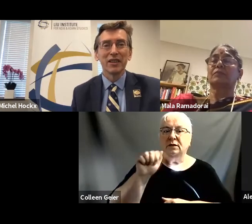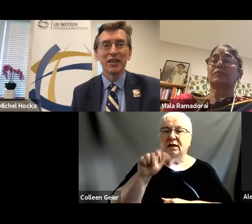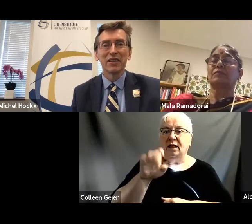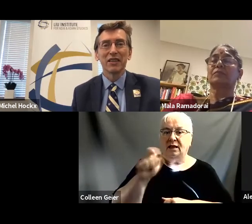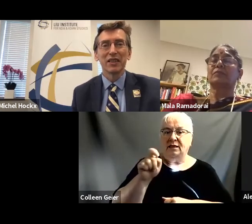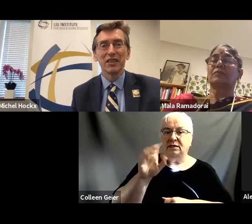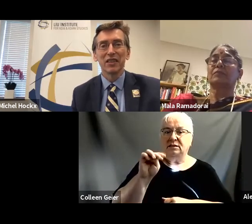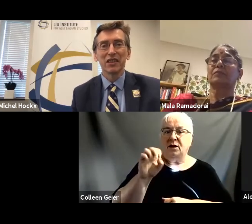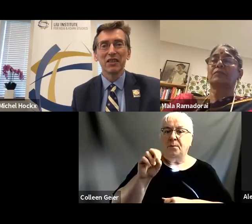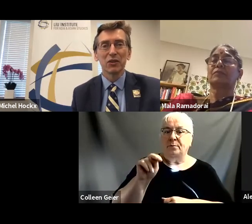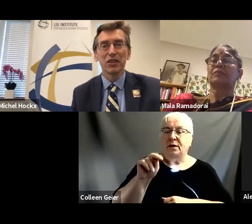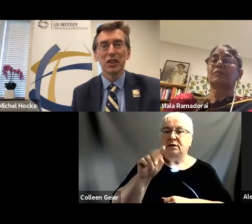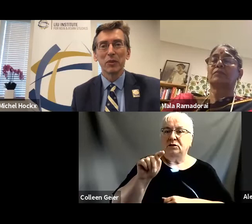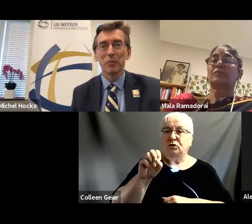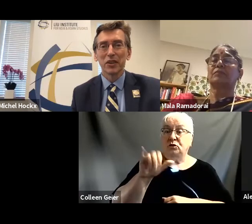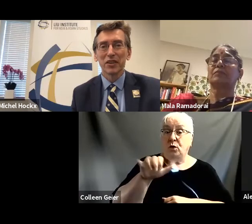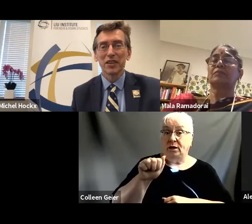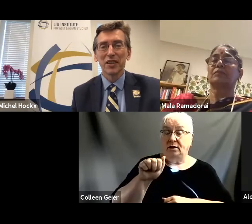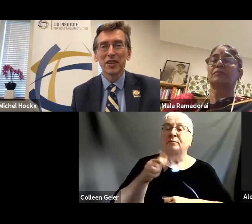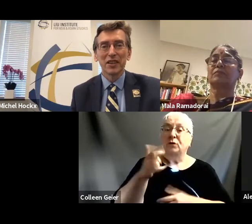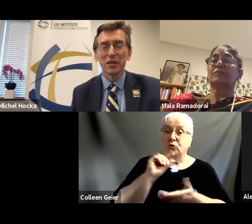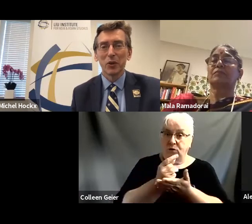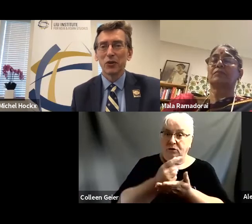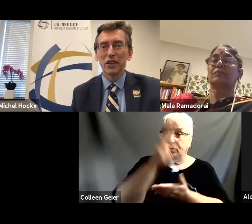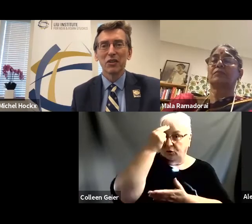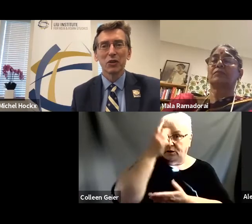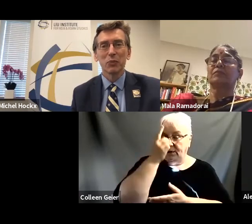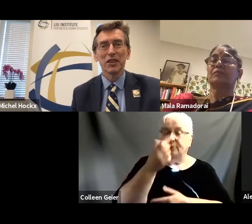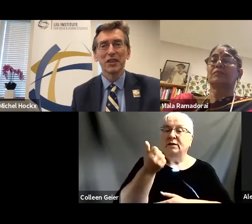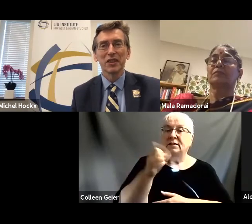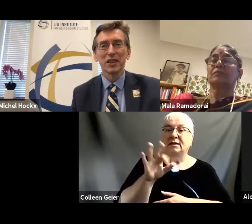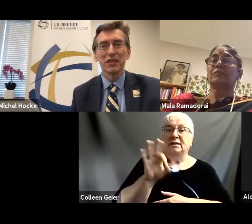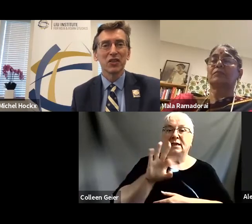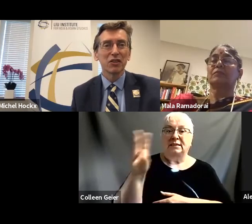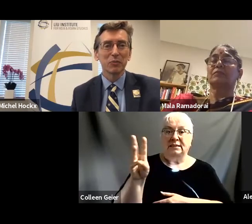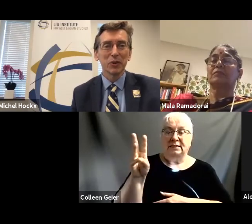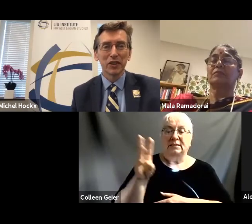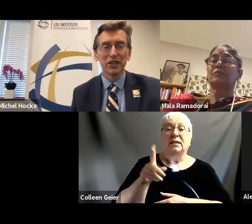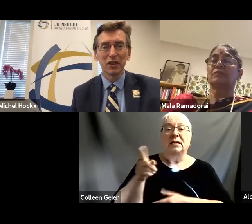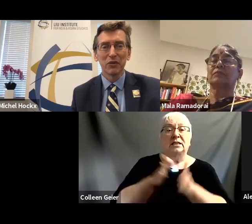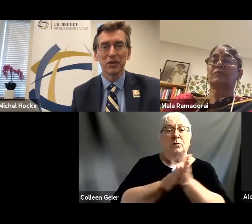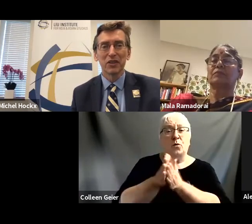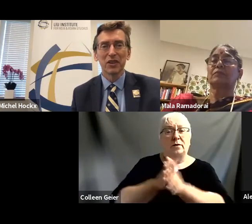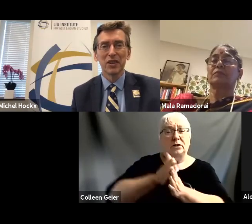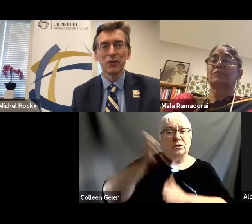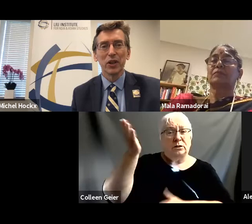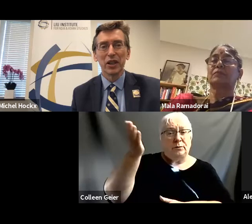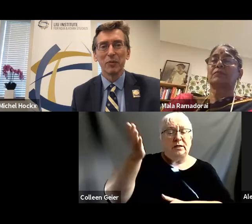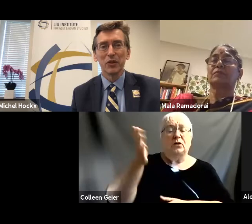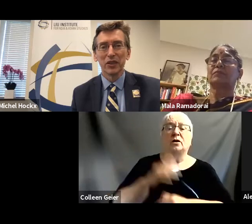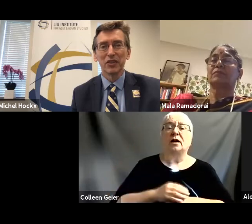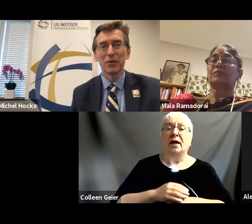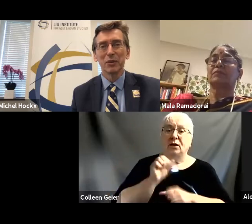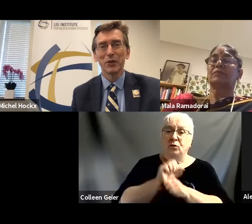a 1996 Notre Dame alumnus, is a motivational speaker and a Chief Motivation Officer for